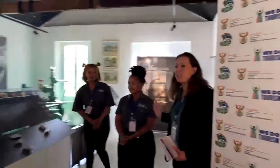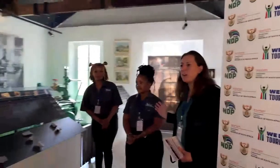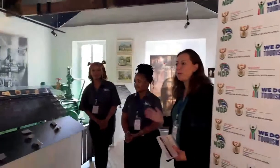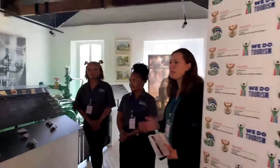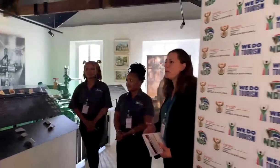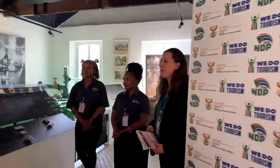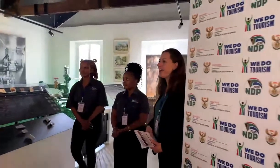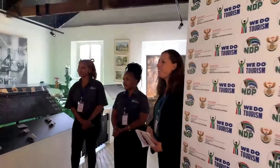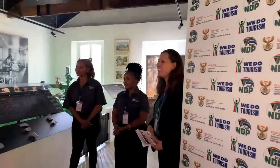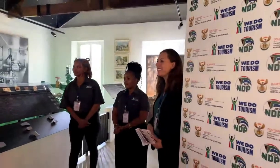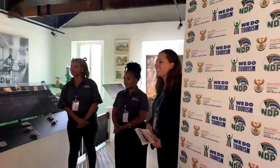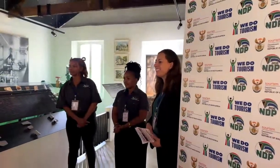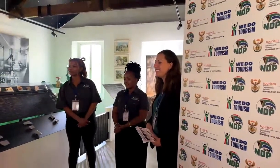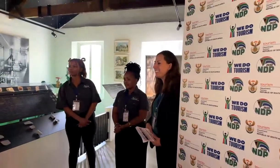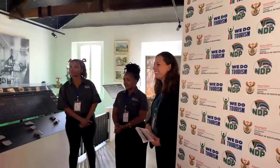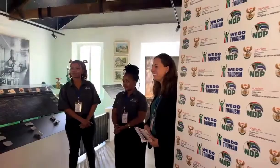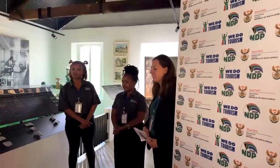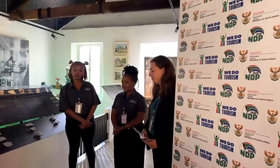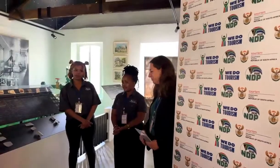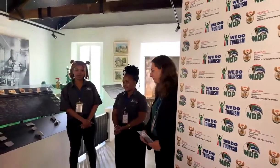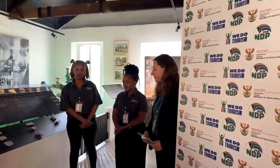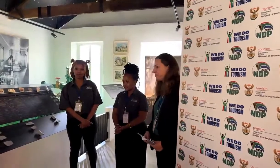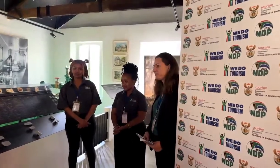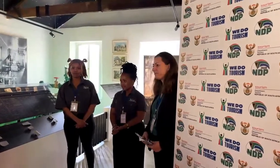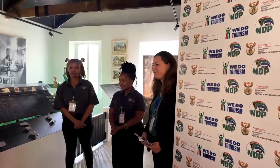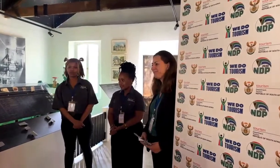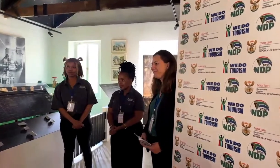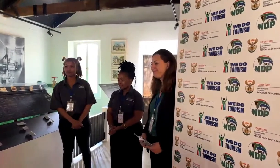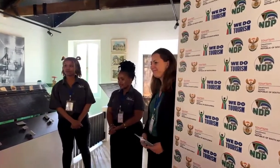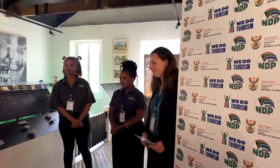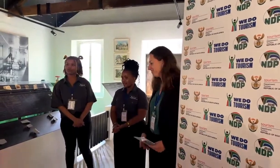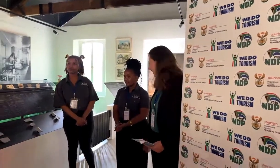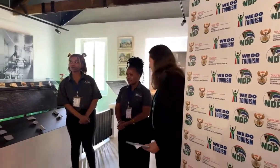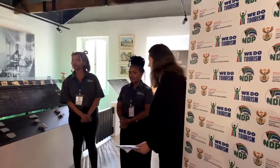We'll tell you a bit more about our visitor centre.